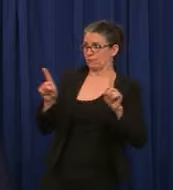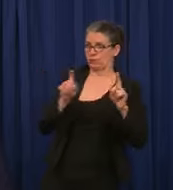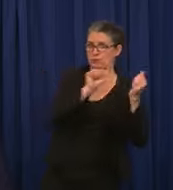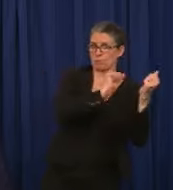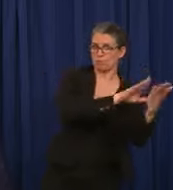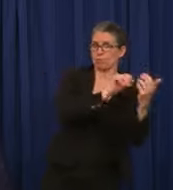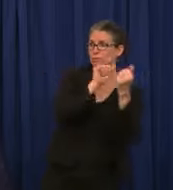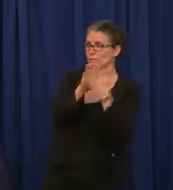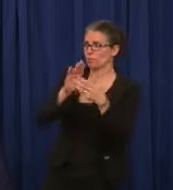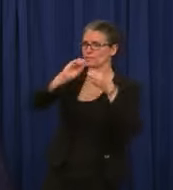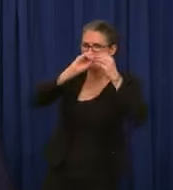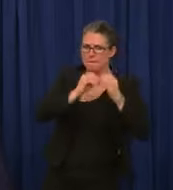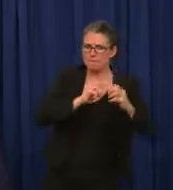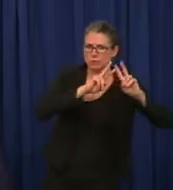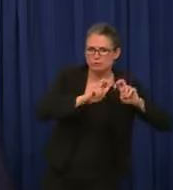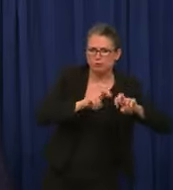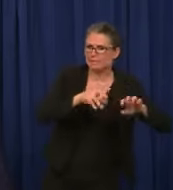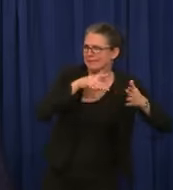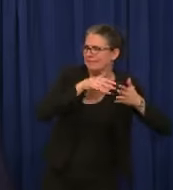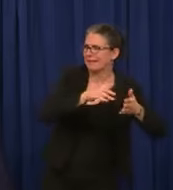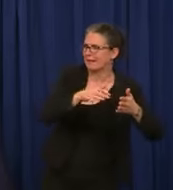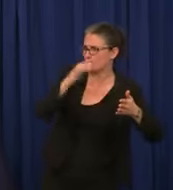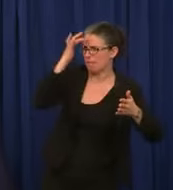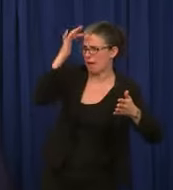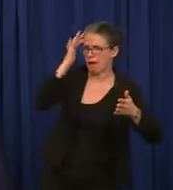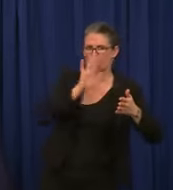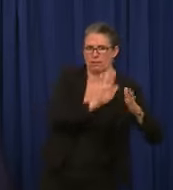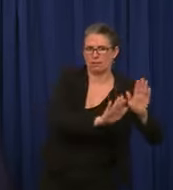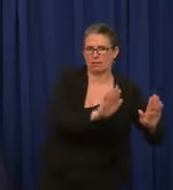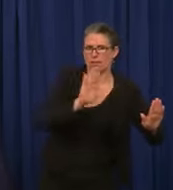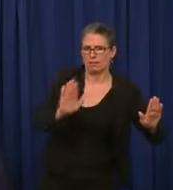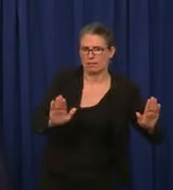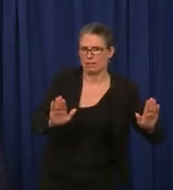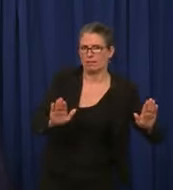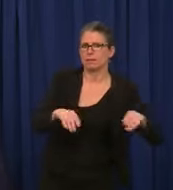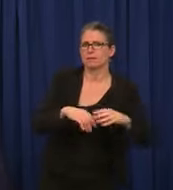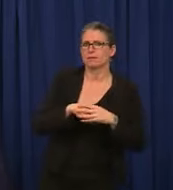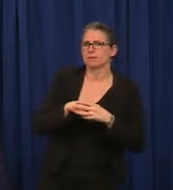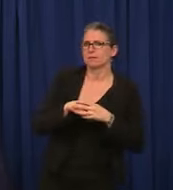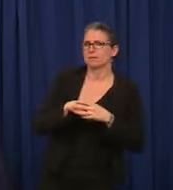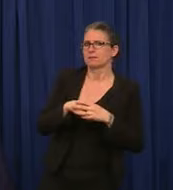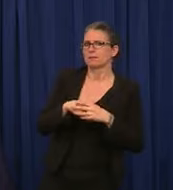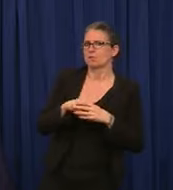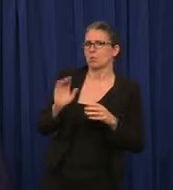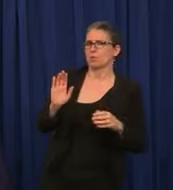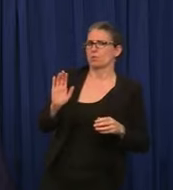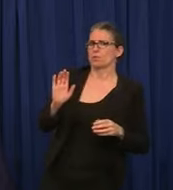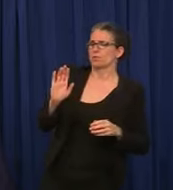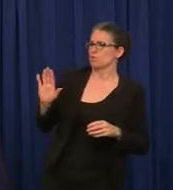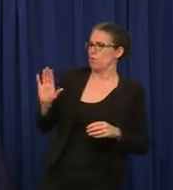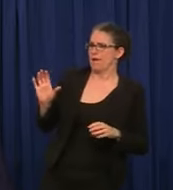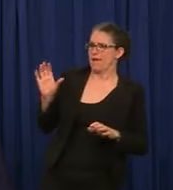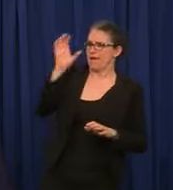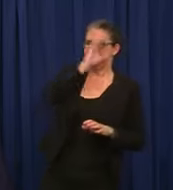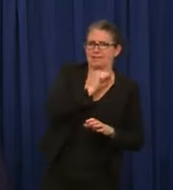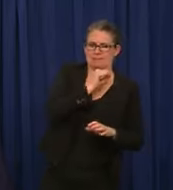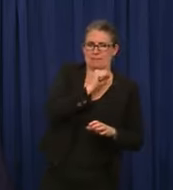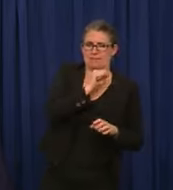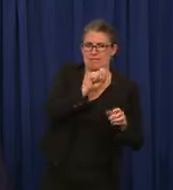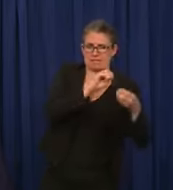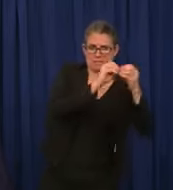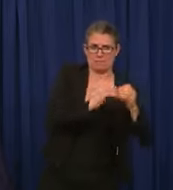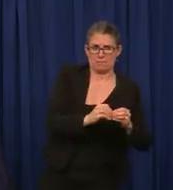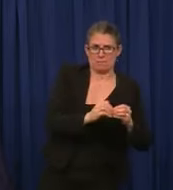estimate on whether the executive order will be needed after April 30th? So Steve's question is whether